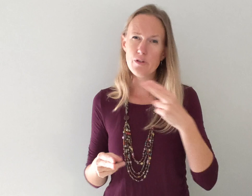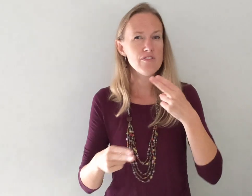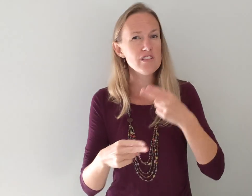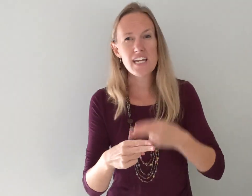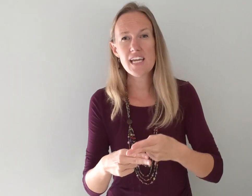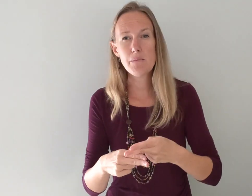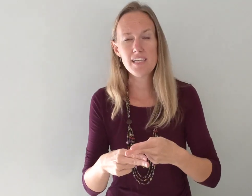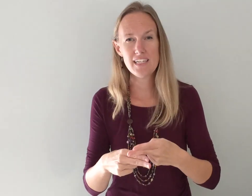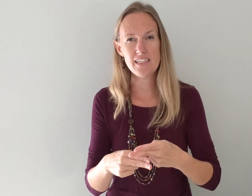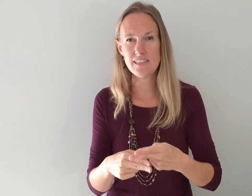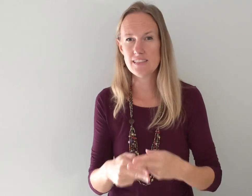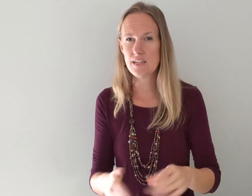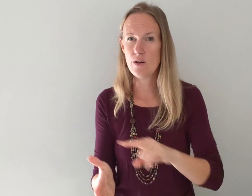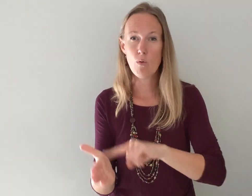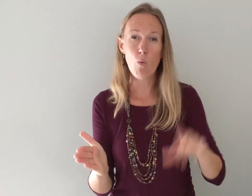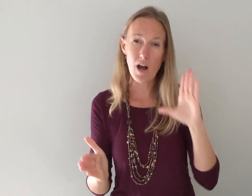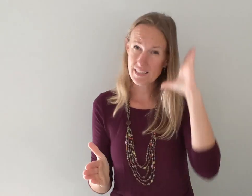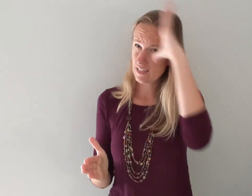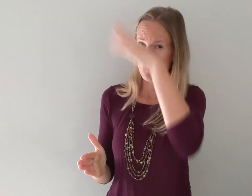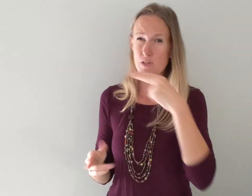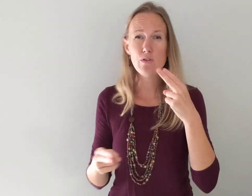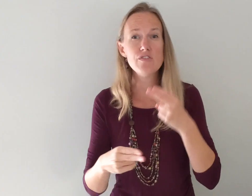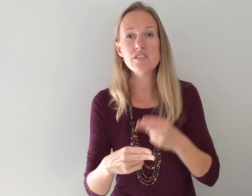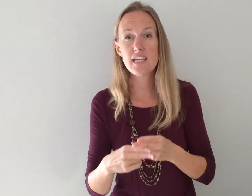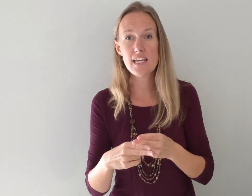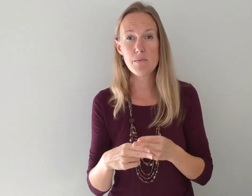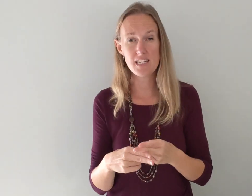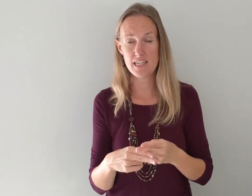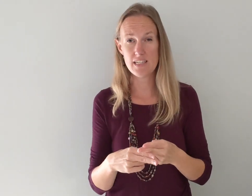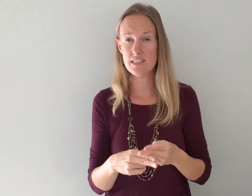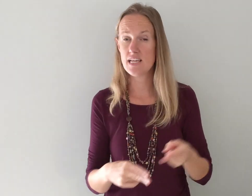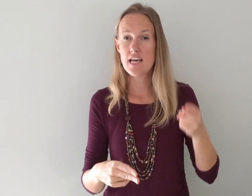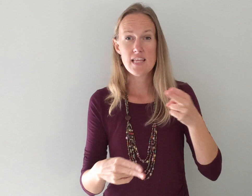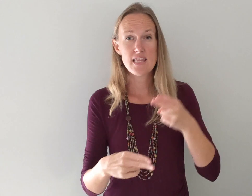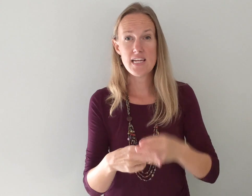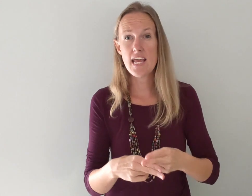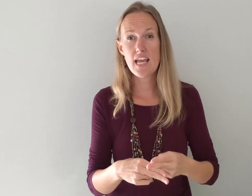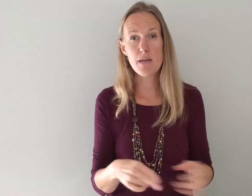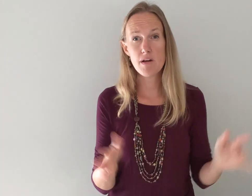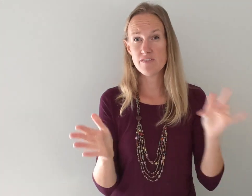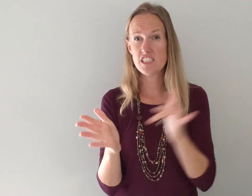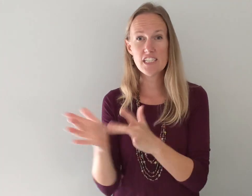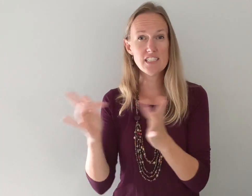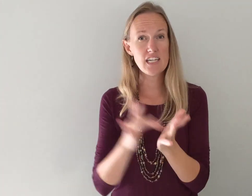beautiful name it is. What a beautiful name it is. The name of